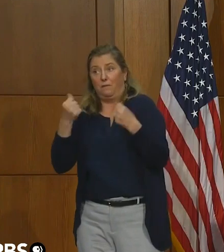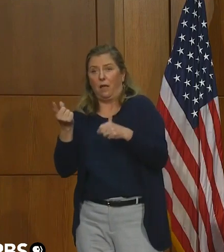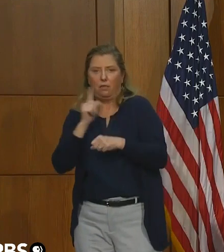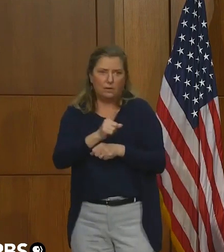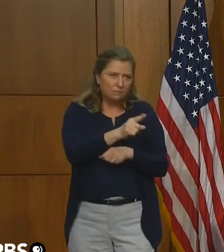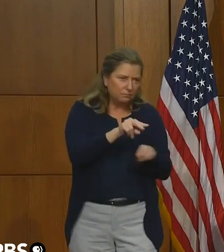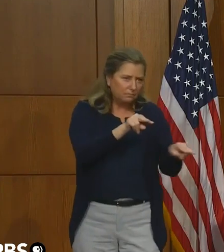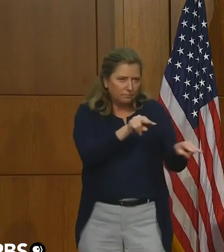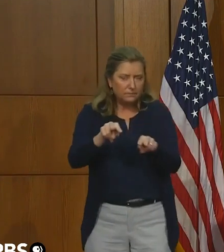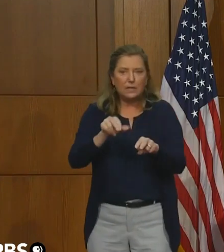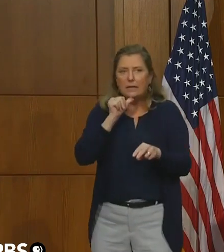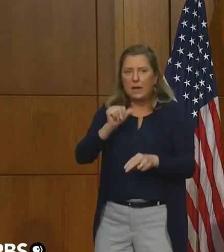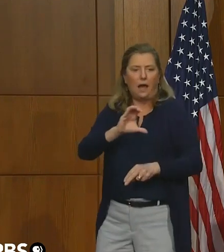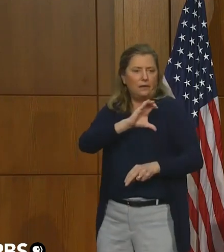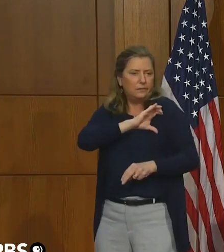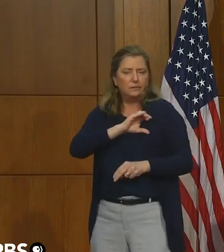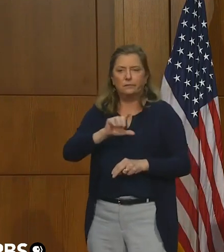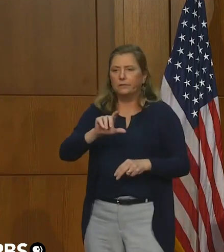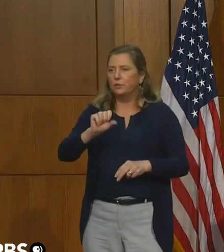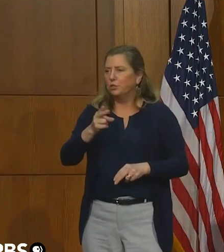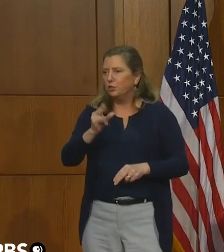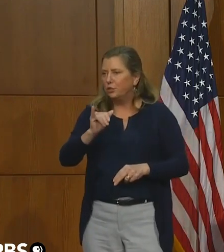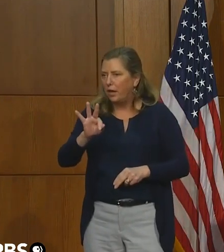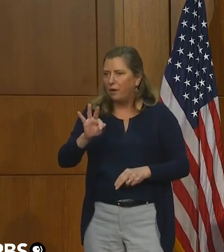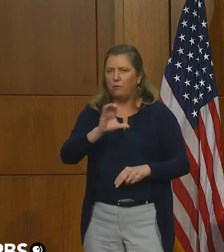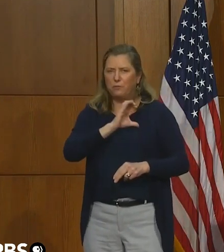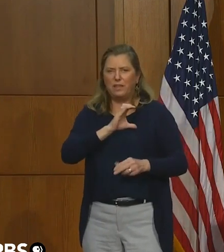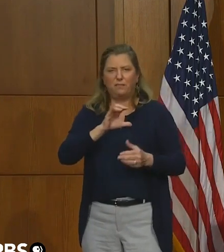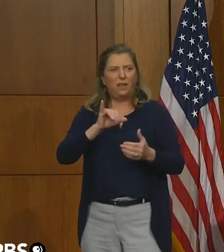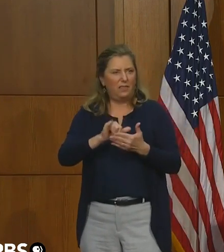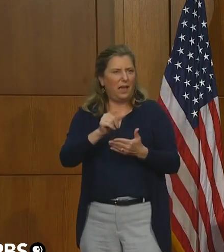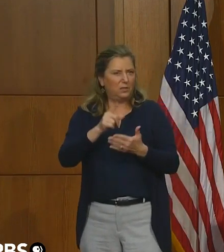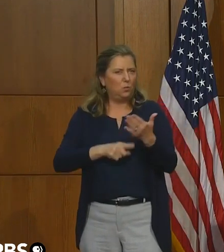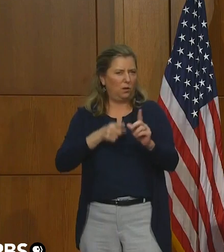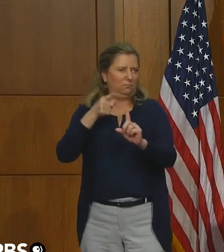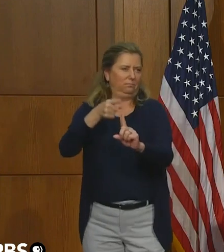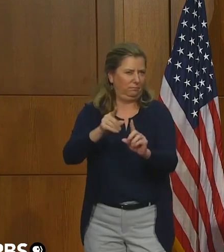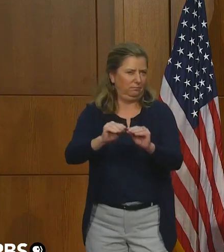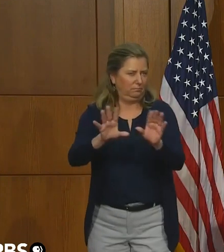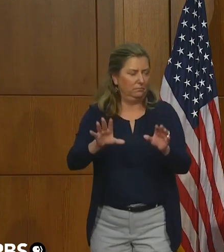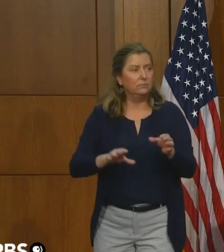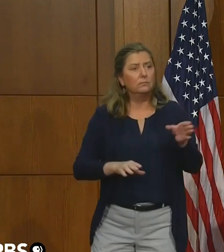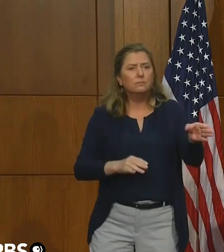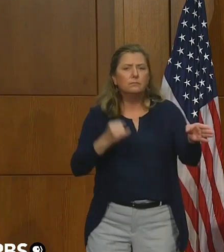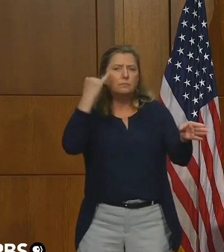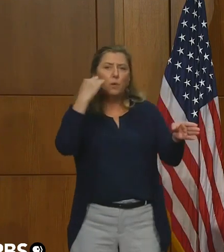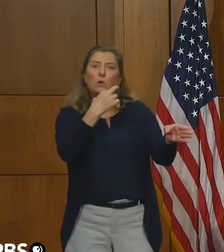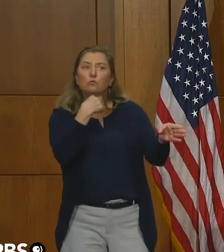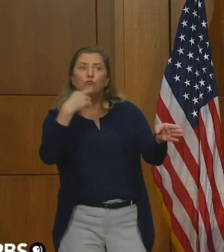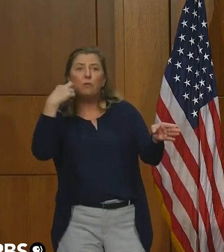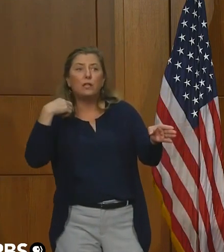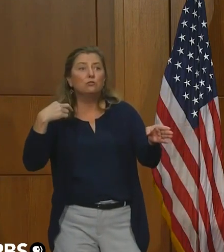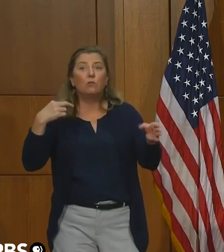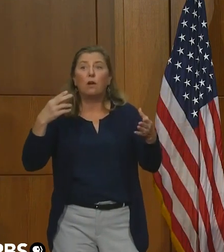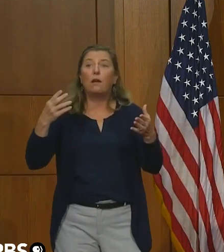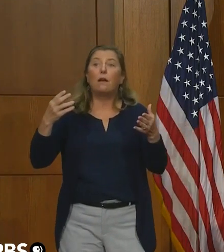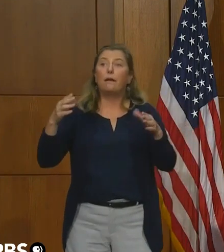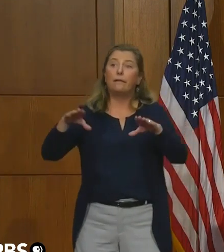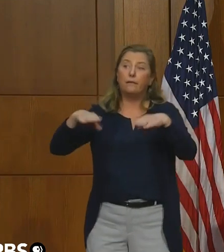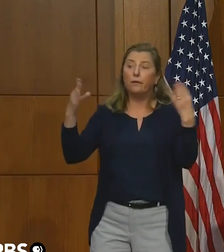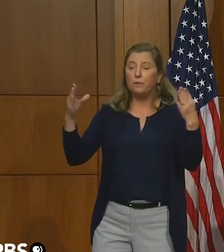law enforcement, sheriffs, police officers, that type of thing. I think that's the message that really needs to go forward. But if a restaurant, has all of its patrons